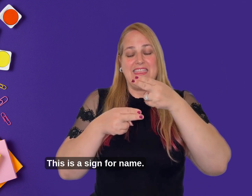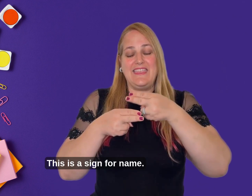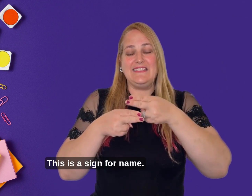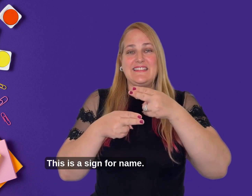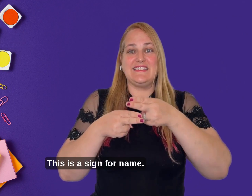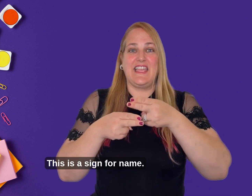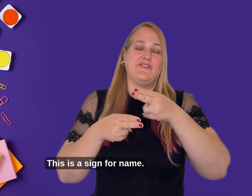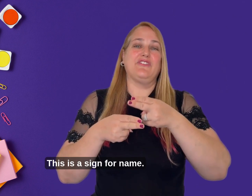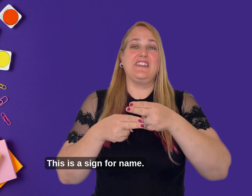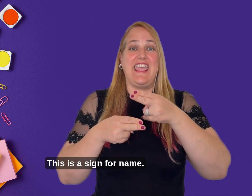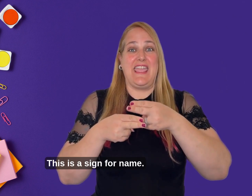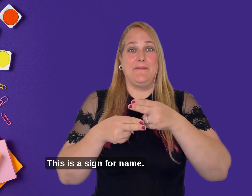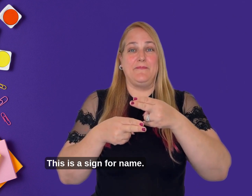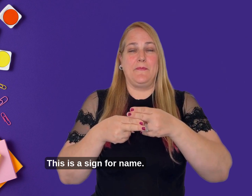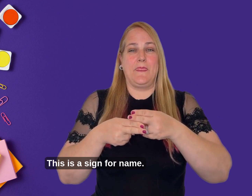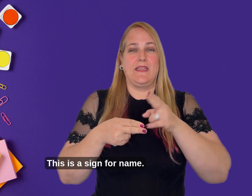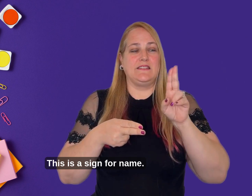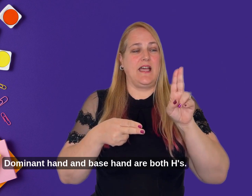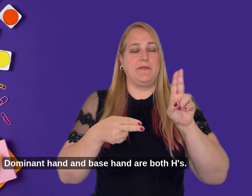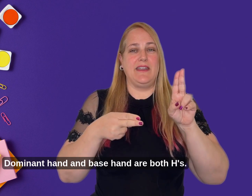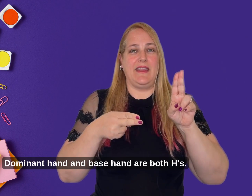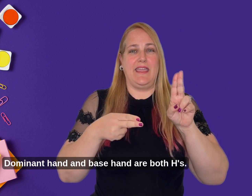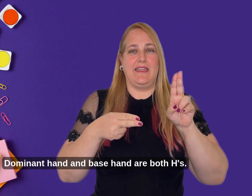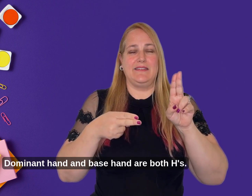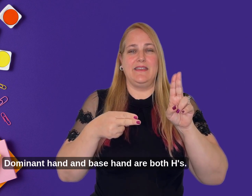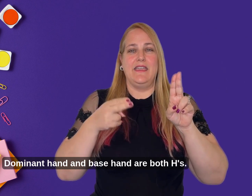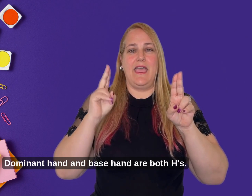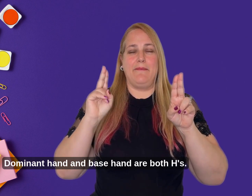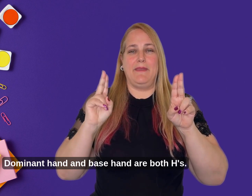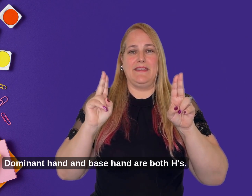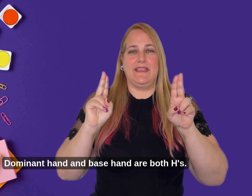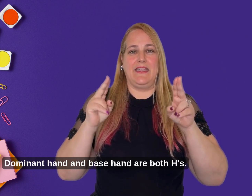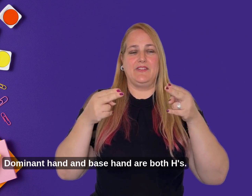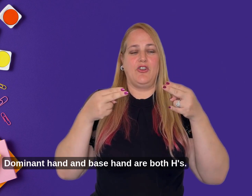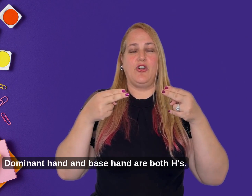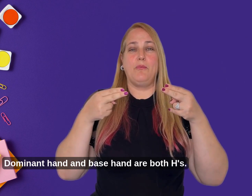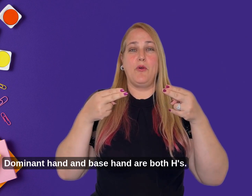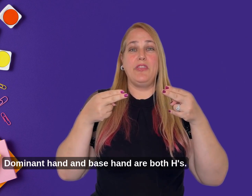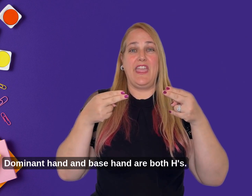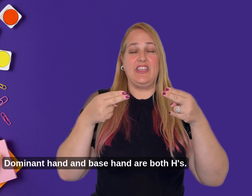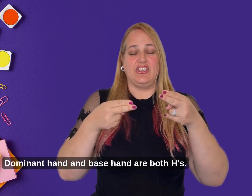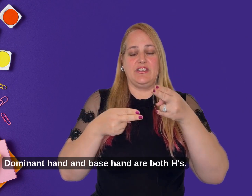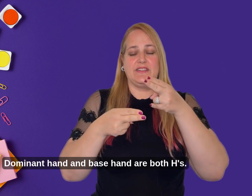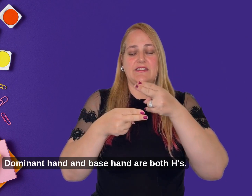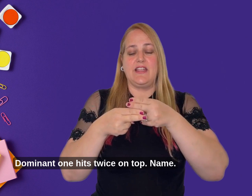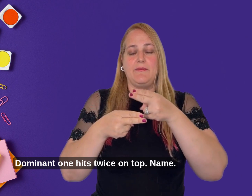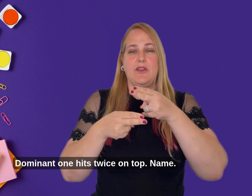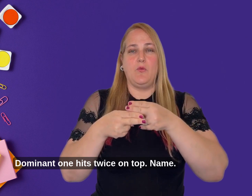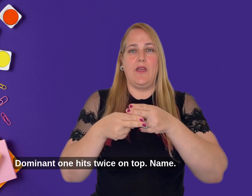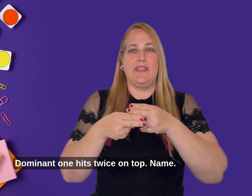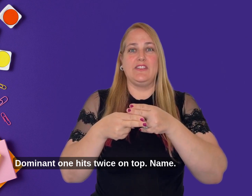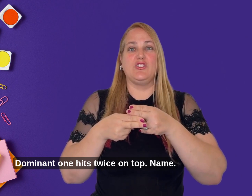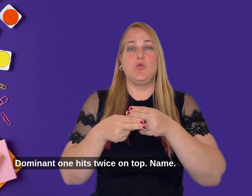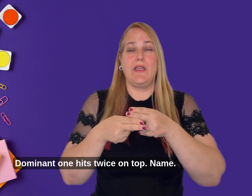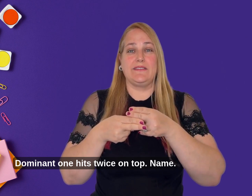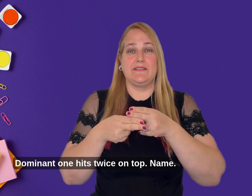This is a sign for name. Dominant hand and base hand are both H's. Dominant one hits twice on